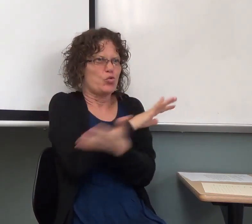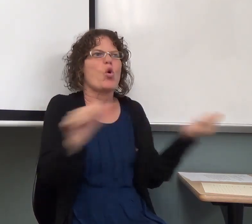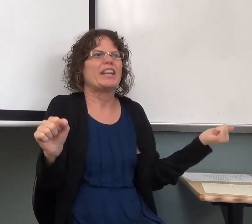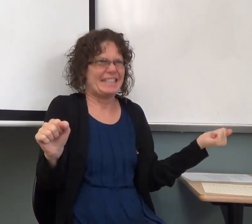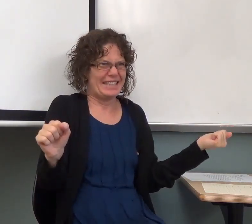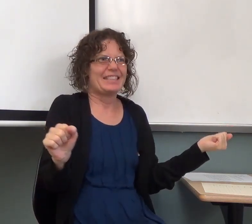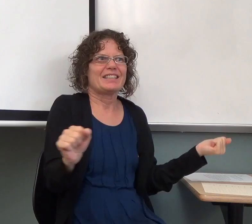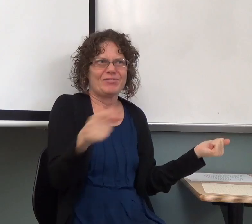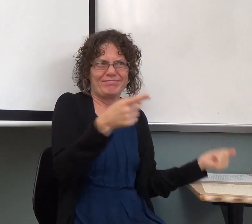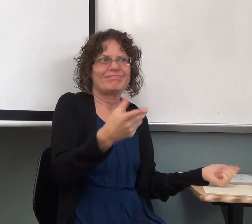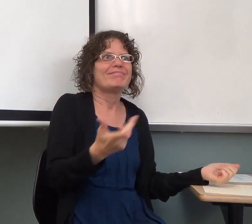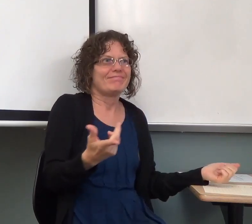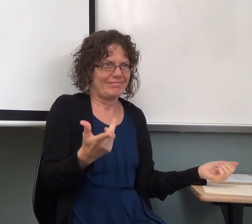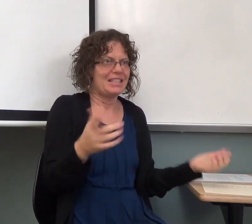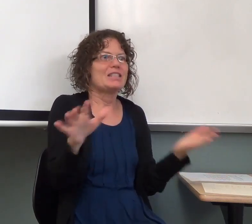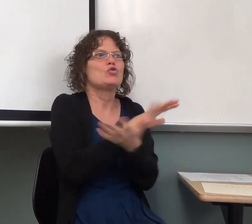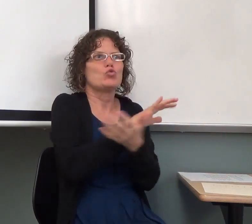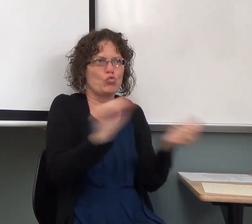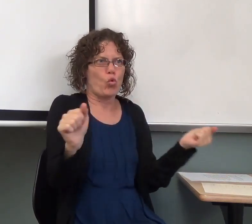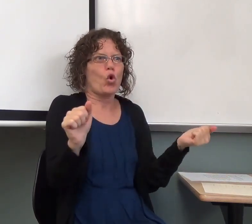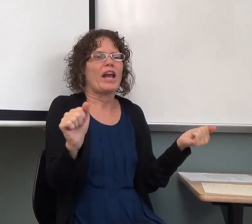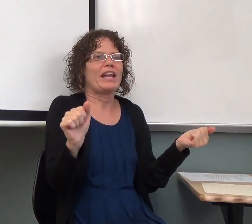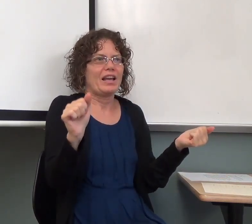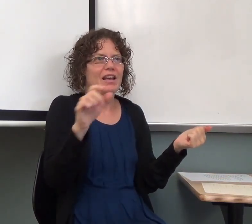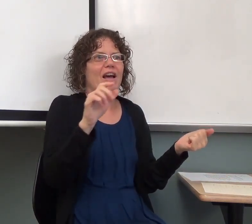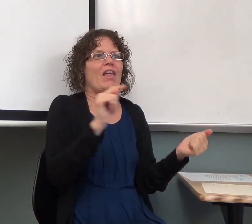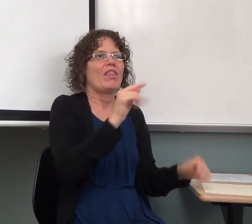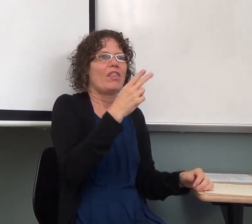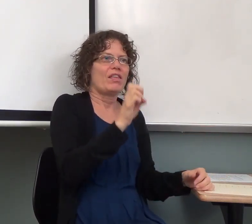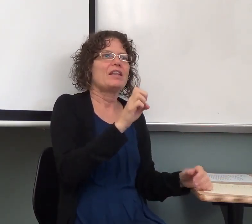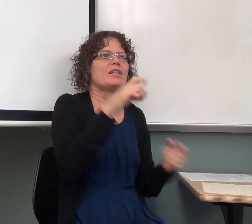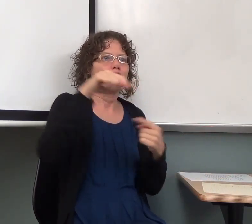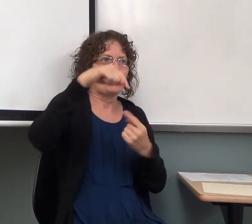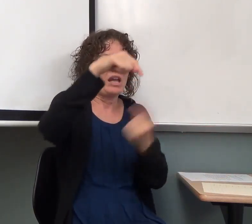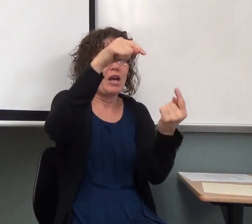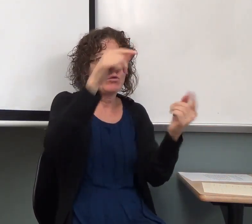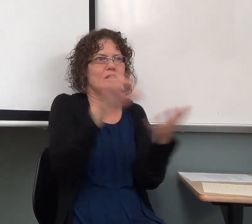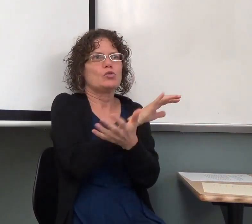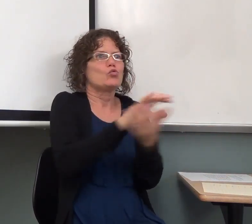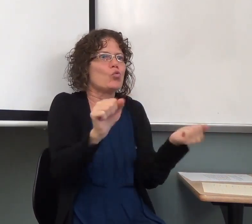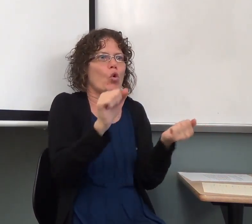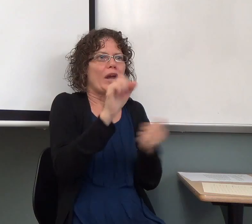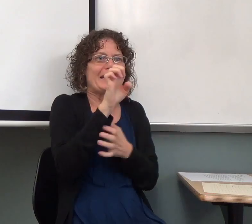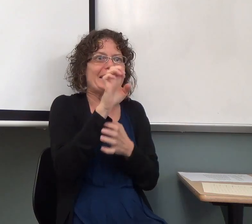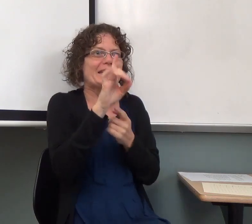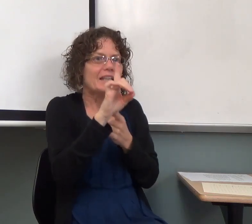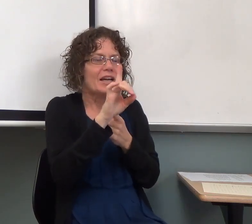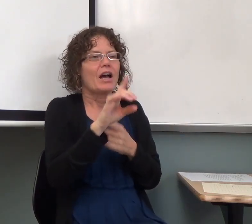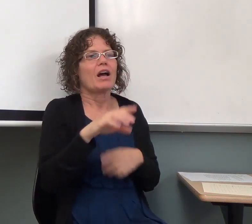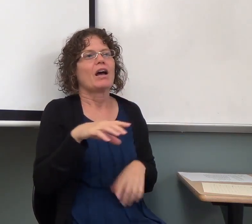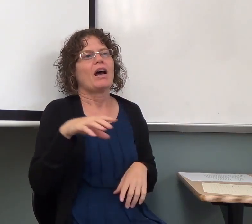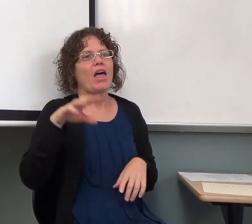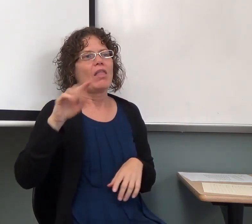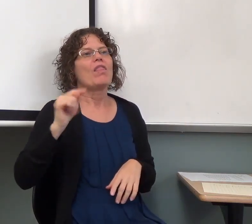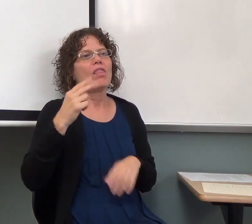Destroys. Destroyed, right? The tornado destroyed what? What did it destroy? The house. The house. I was going to say trailer